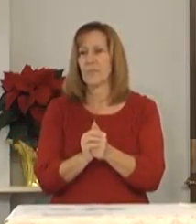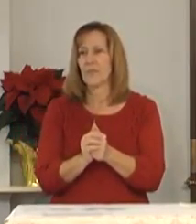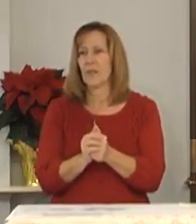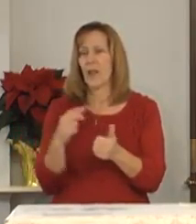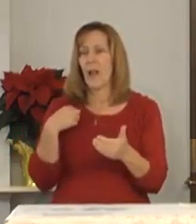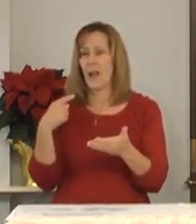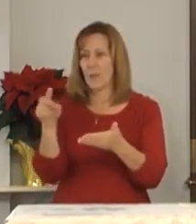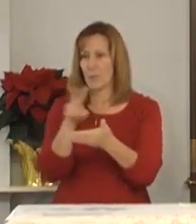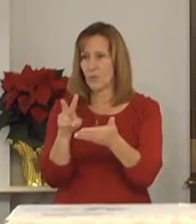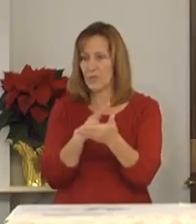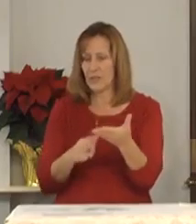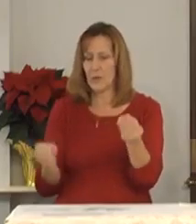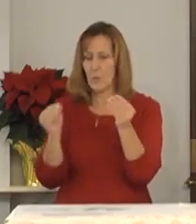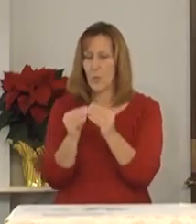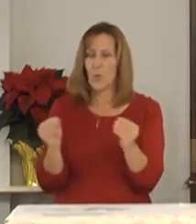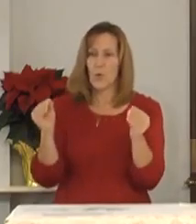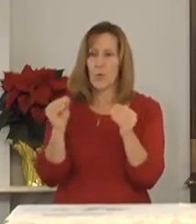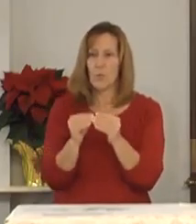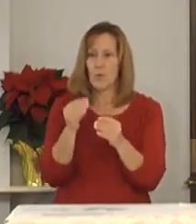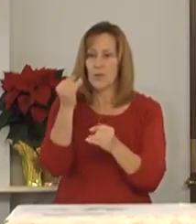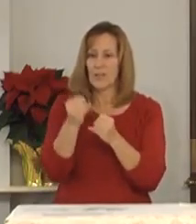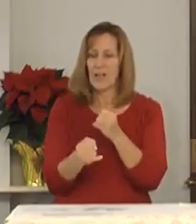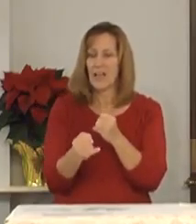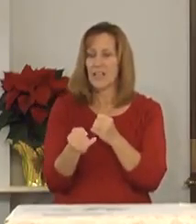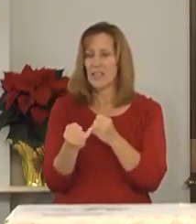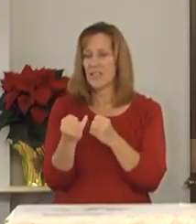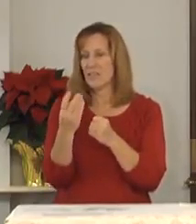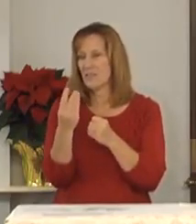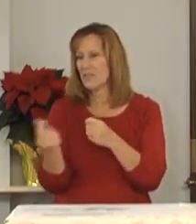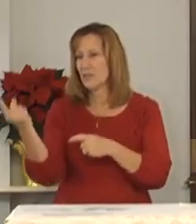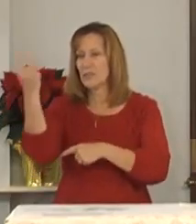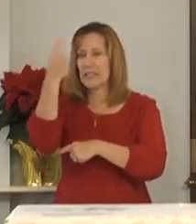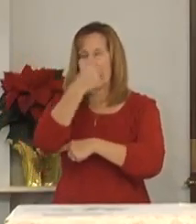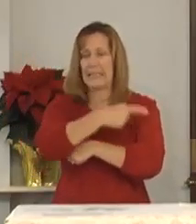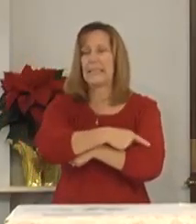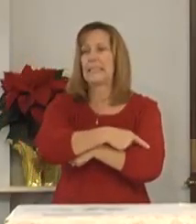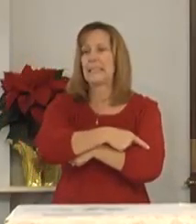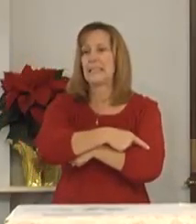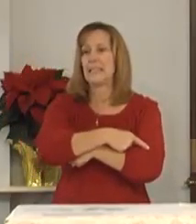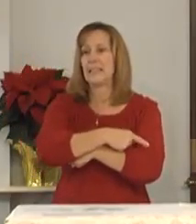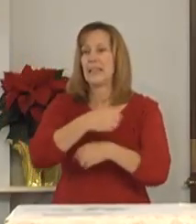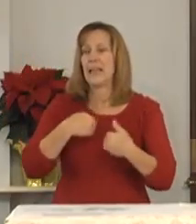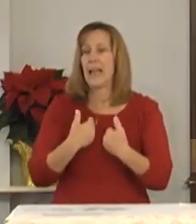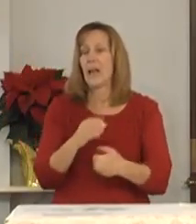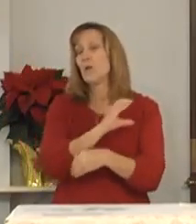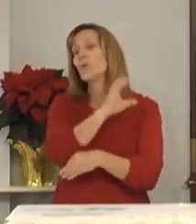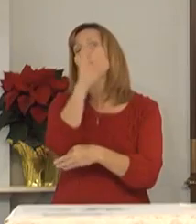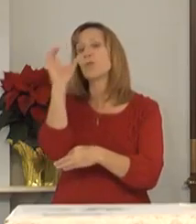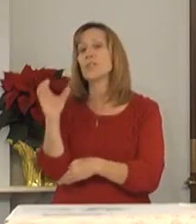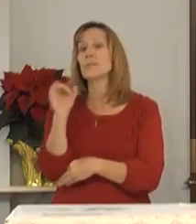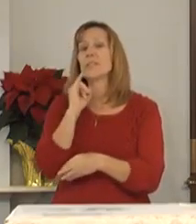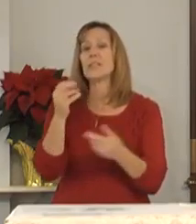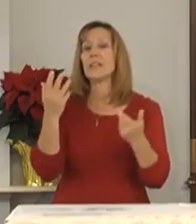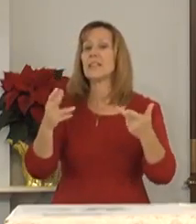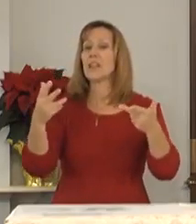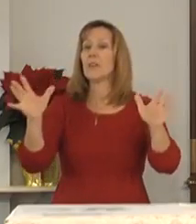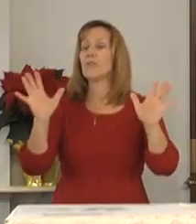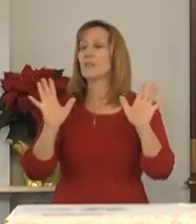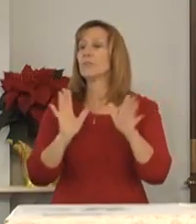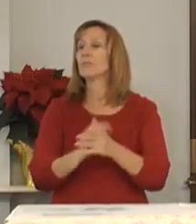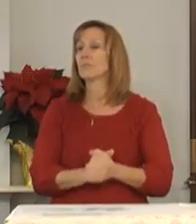I'm reading more and more in the last couple of days how Christmas is over.